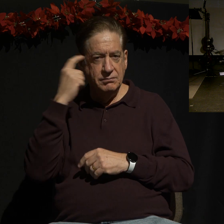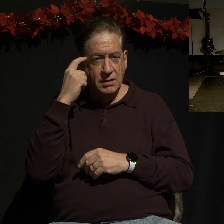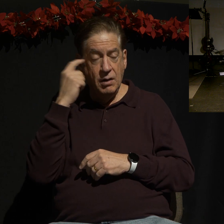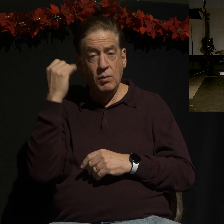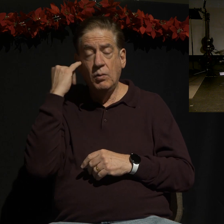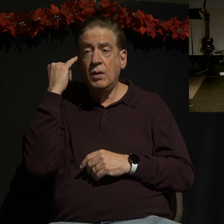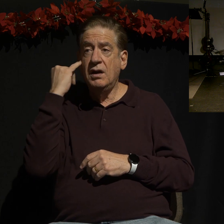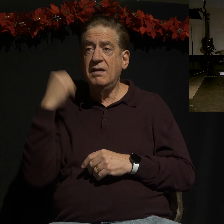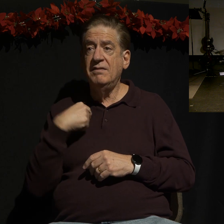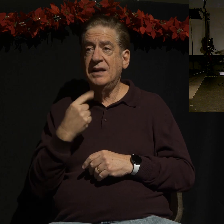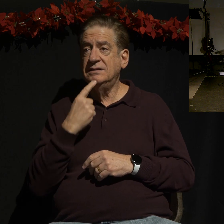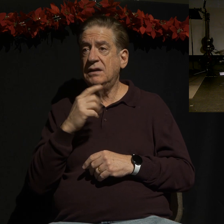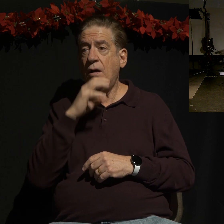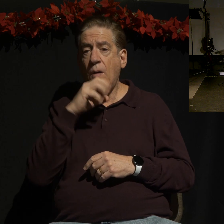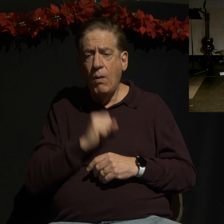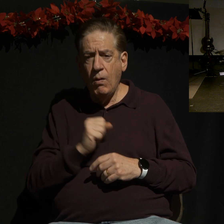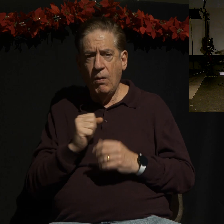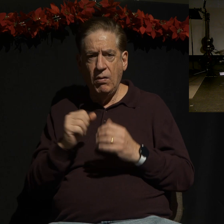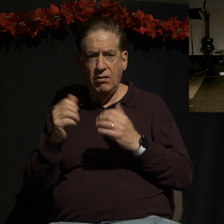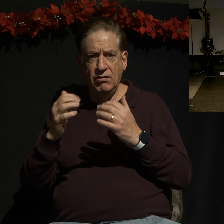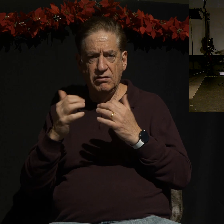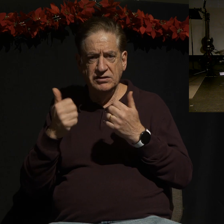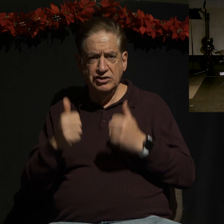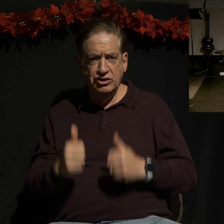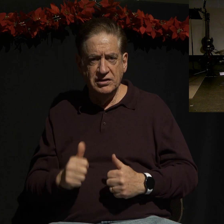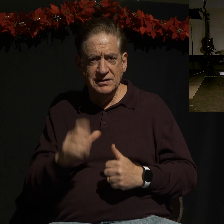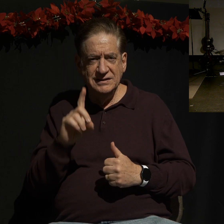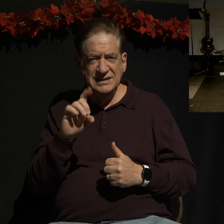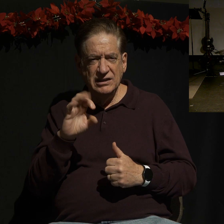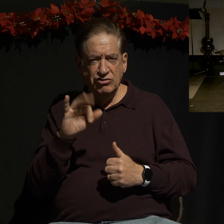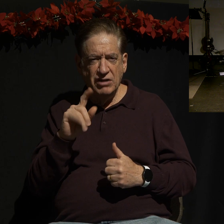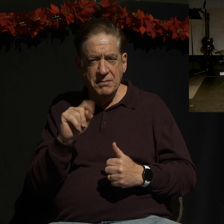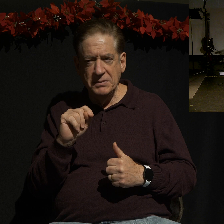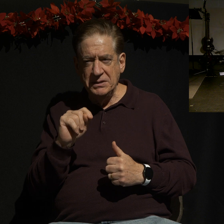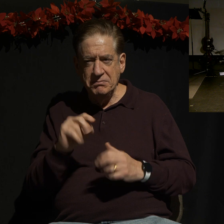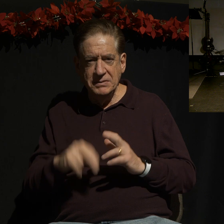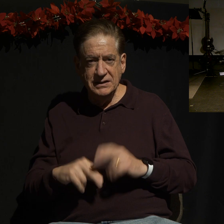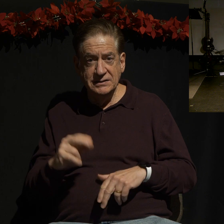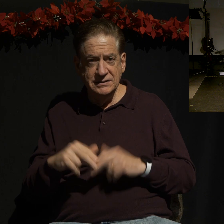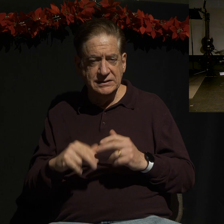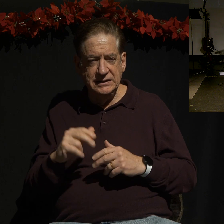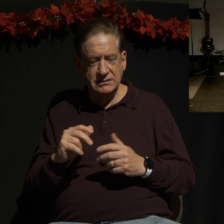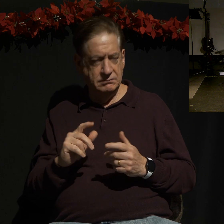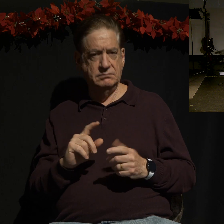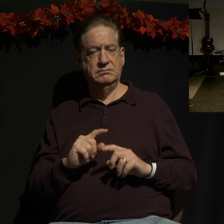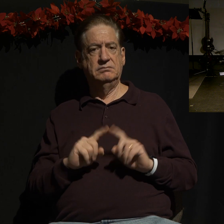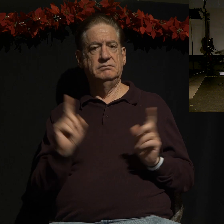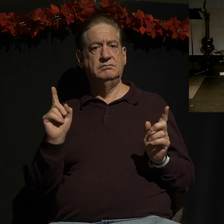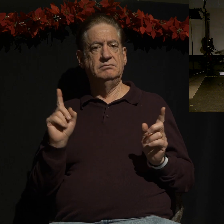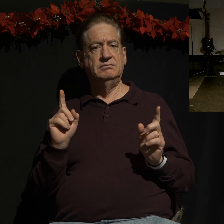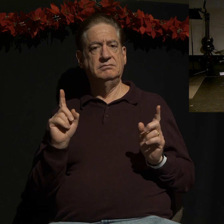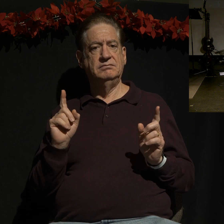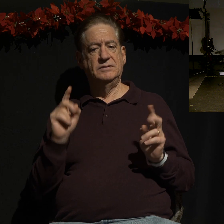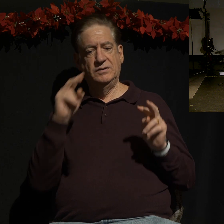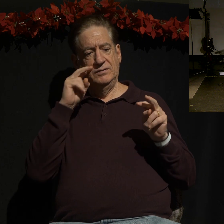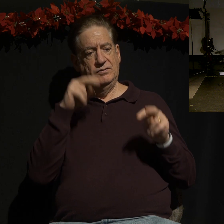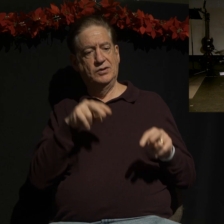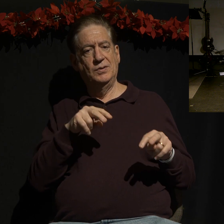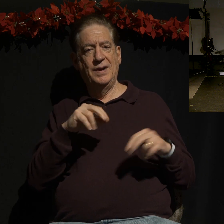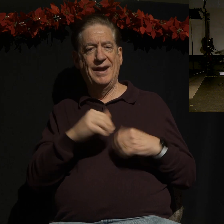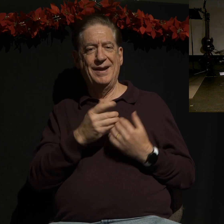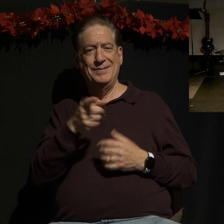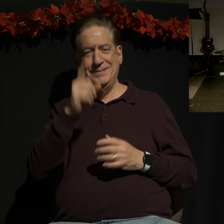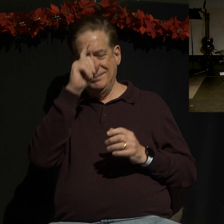I said an old decrepit building? It kind of changes the view of how